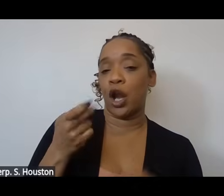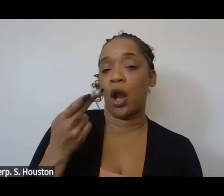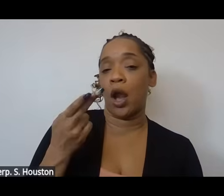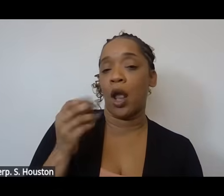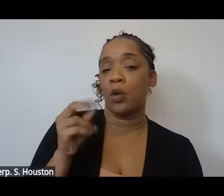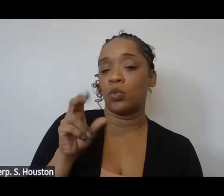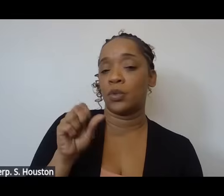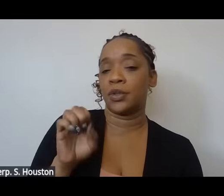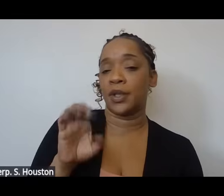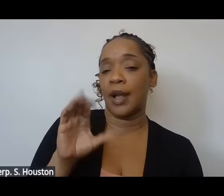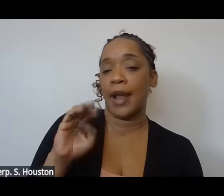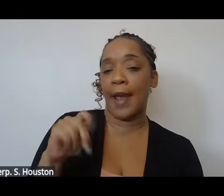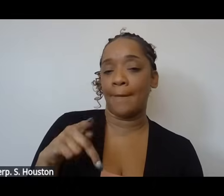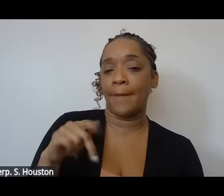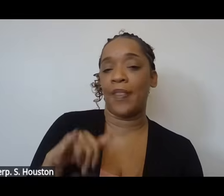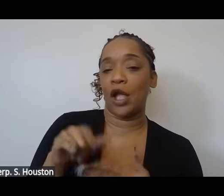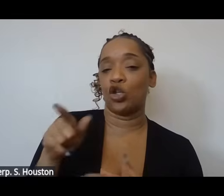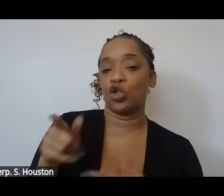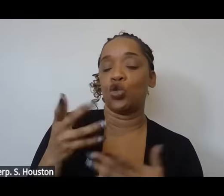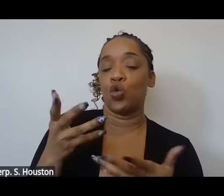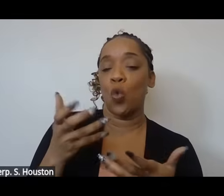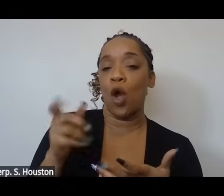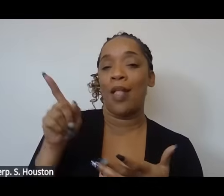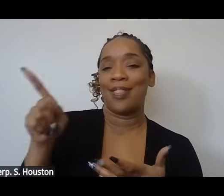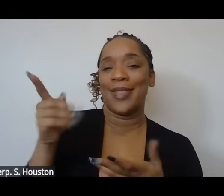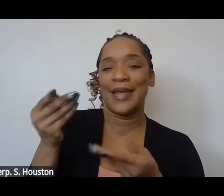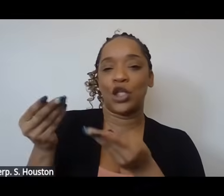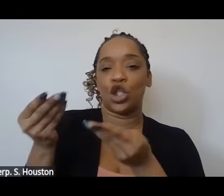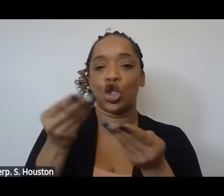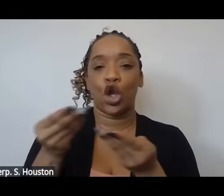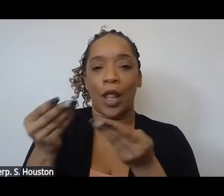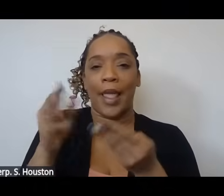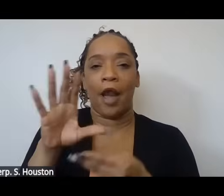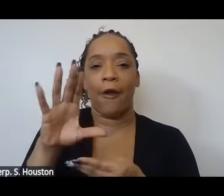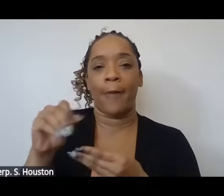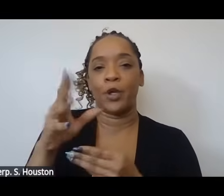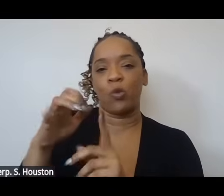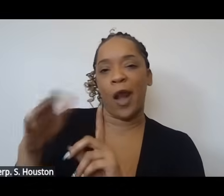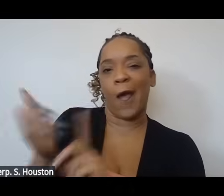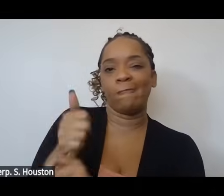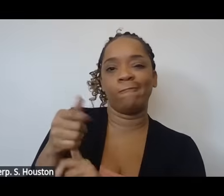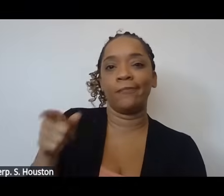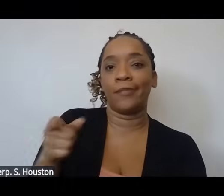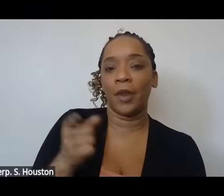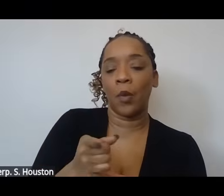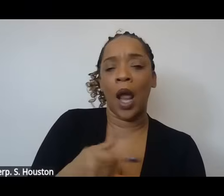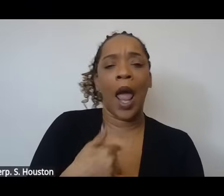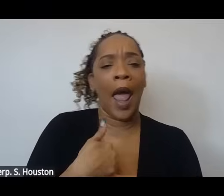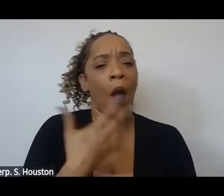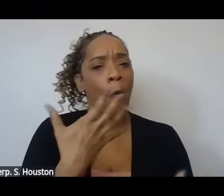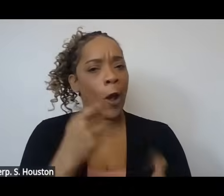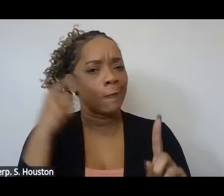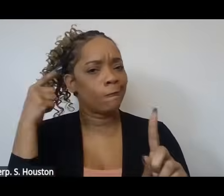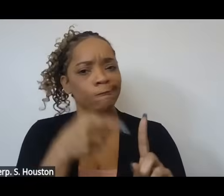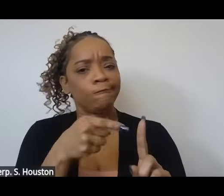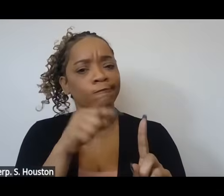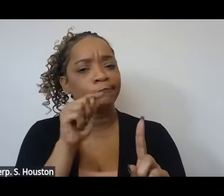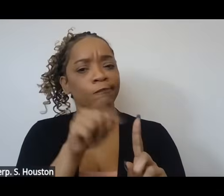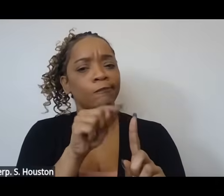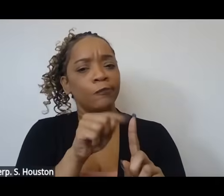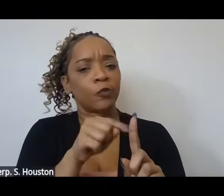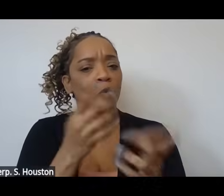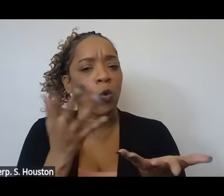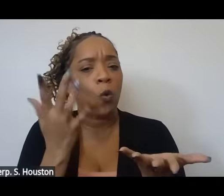these circulator companies. I want to get to the heart of why we keep Right. going through this. Okay, it just Right, seems like,